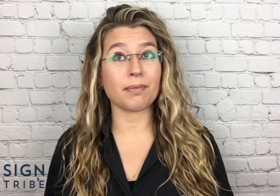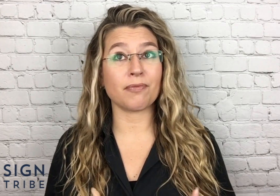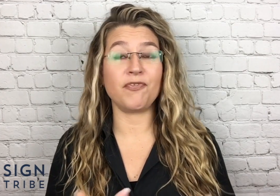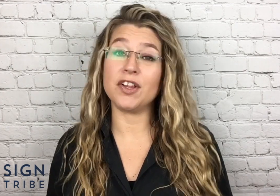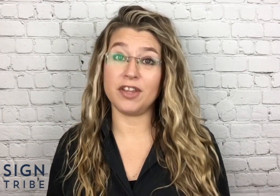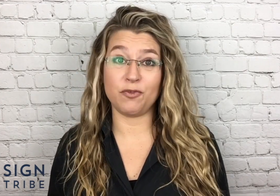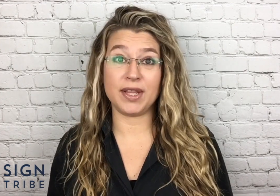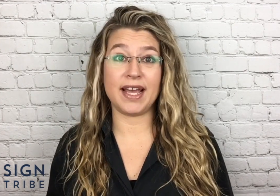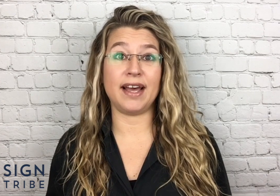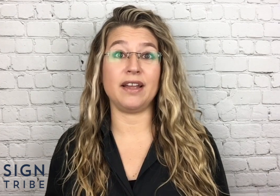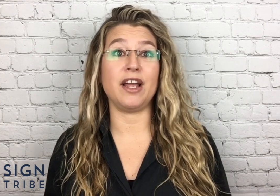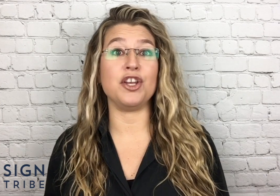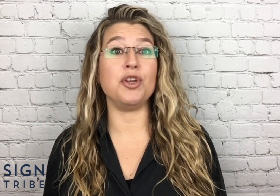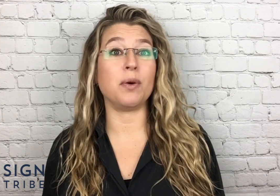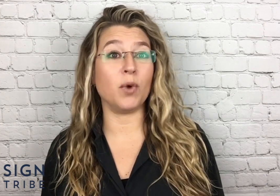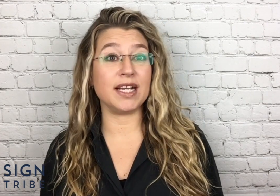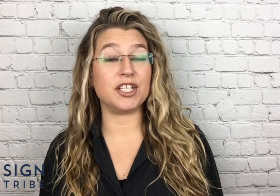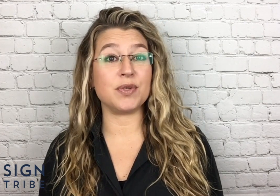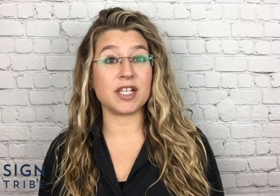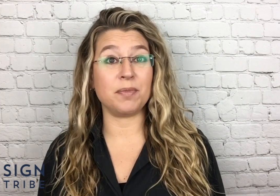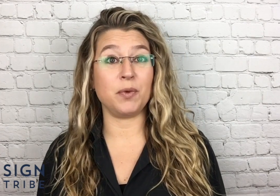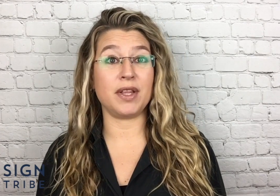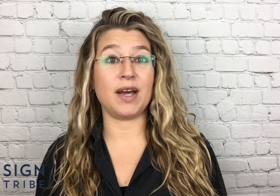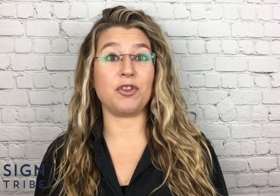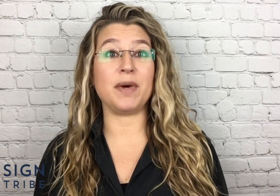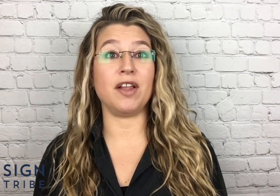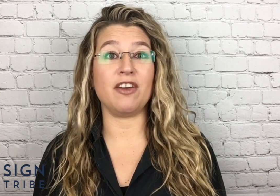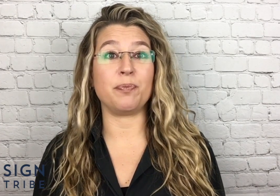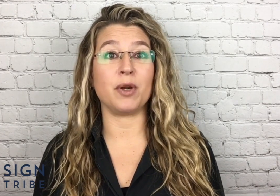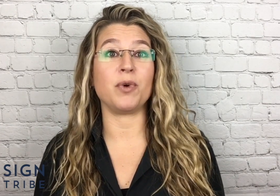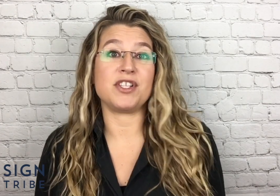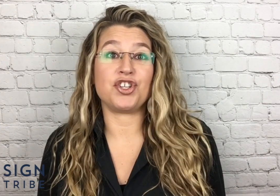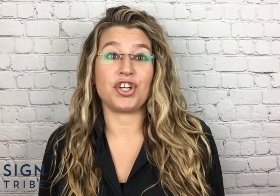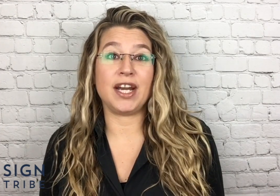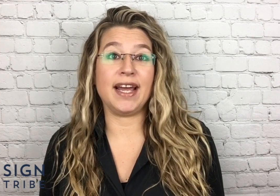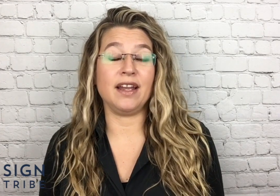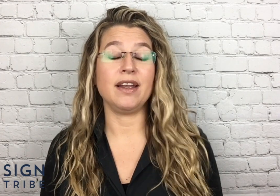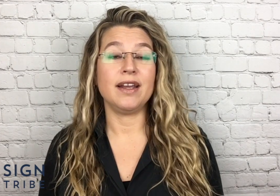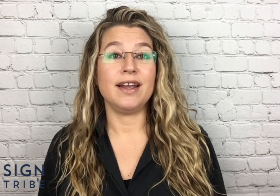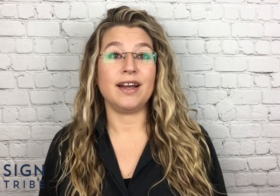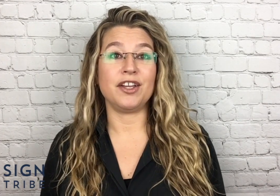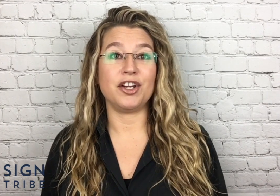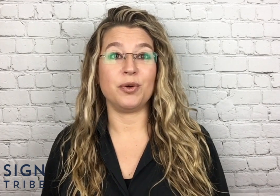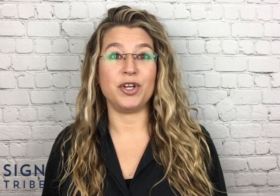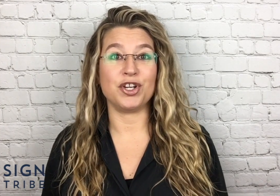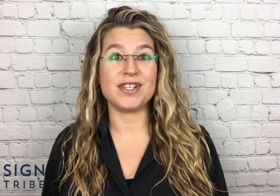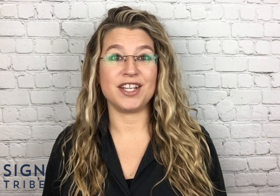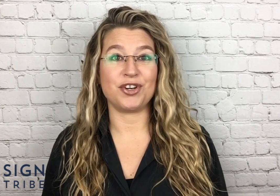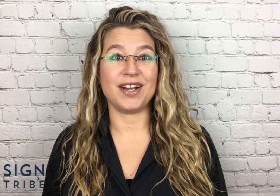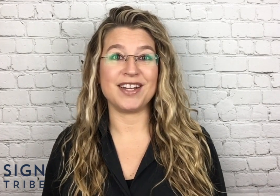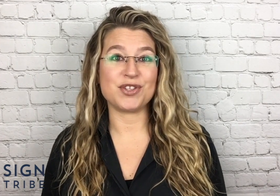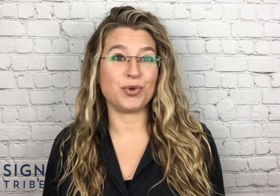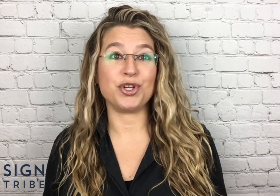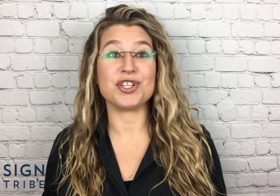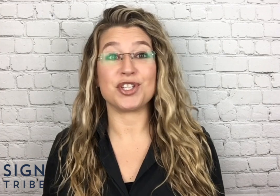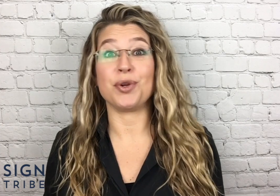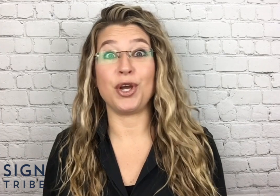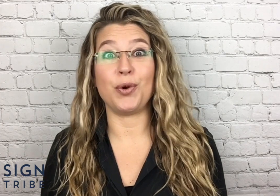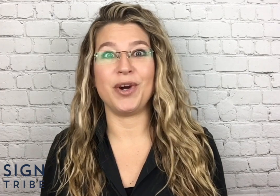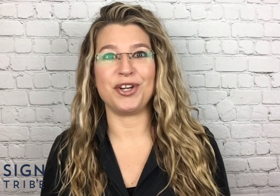fell in love with that. I knew I wanted to do something with that with my life, but I wasn't sure yet. You know, when you're a senior in high school, you just don't know what your